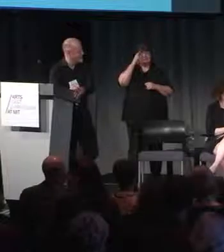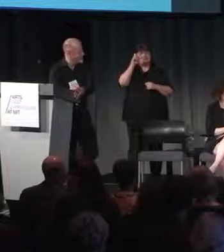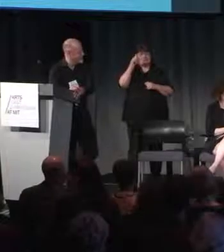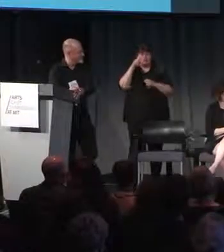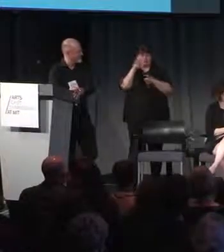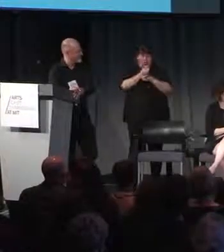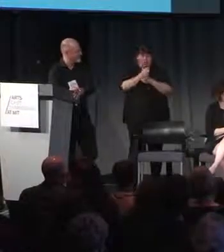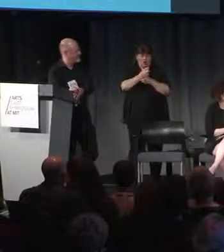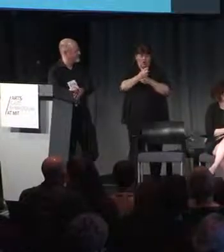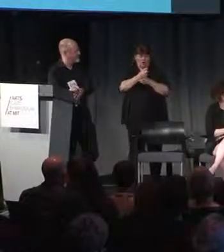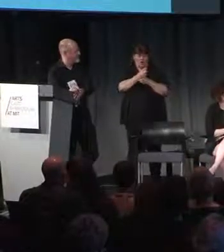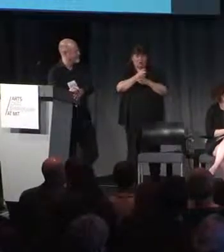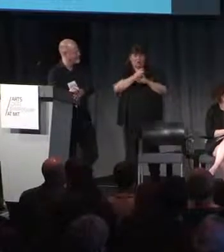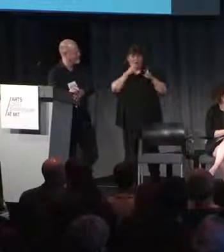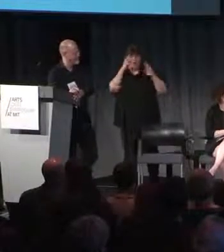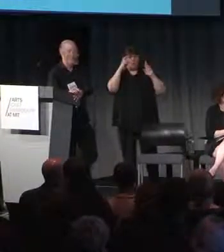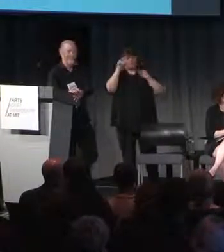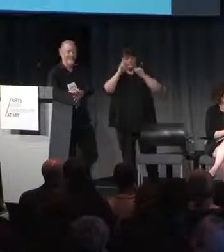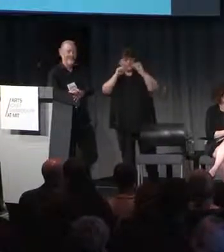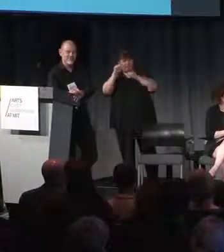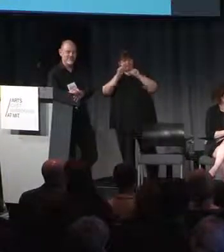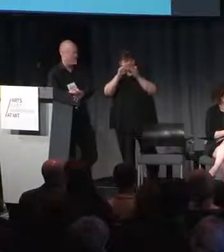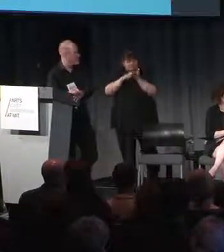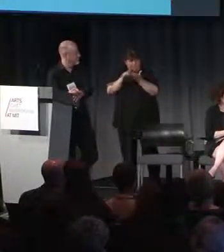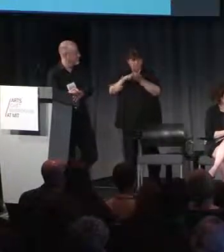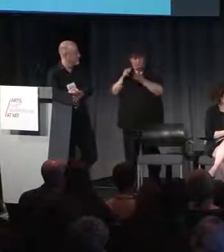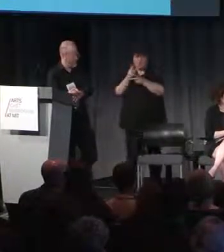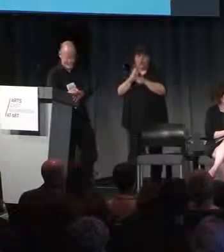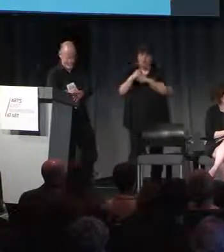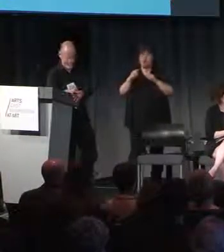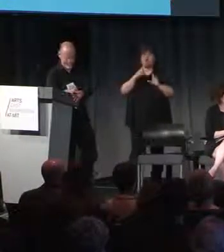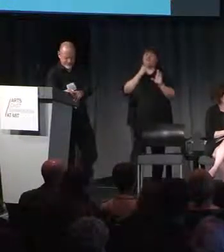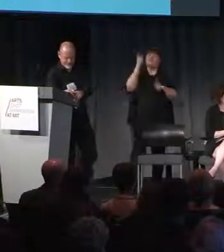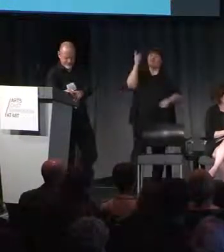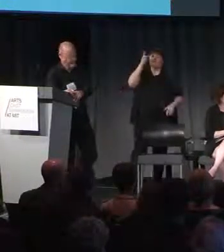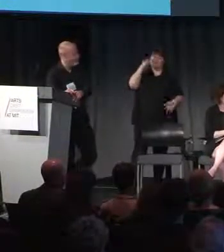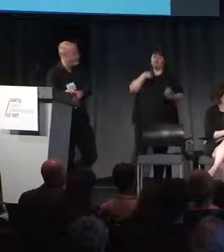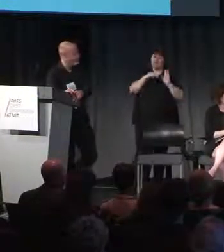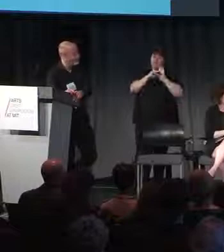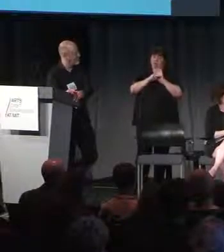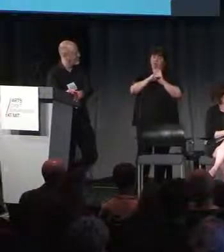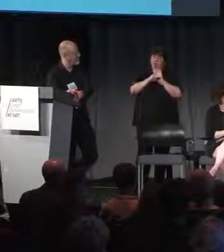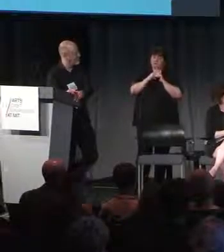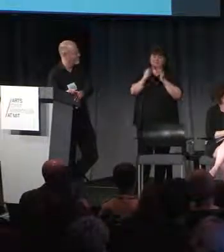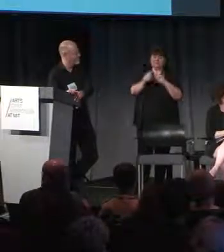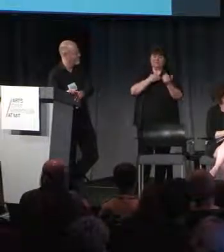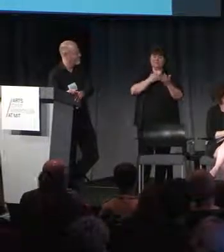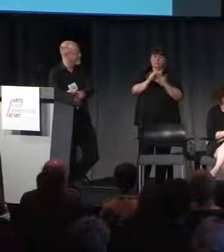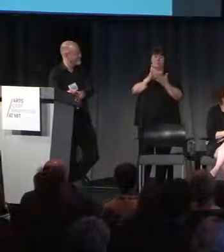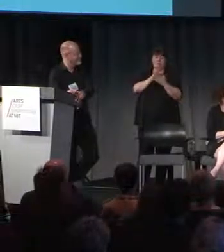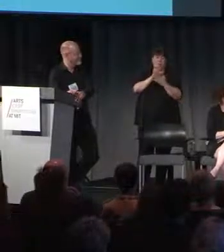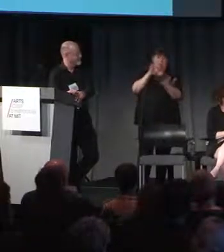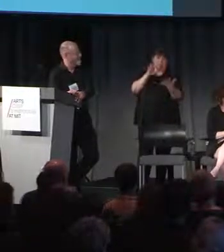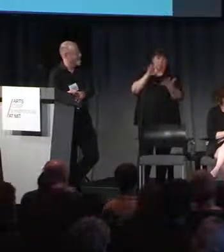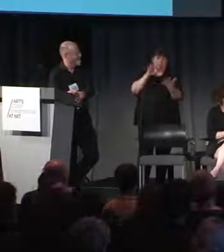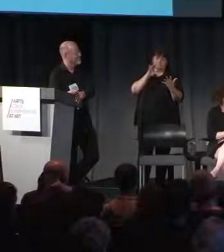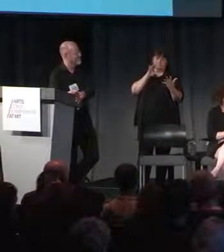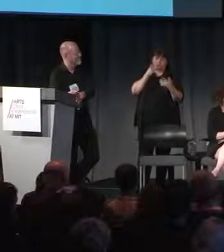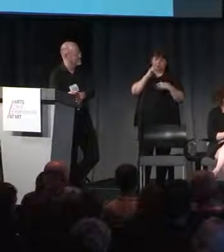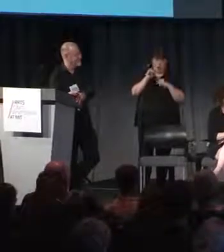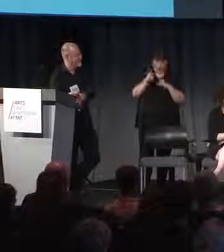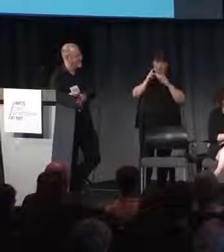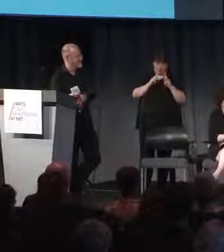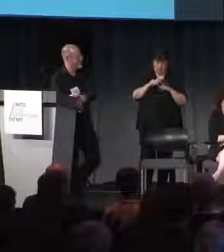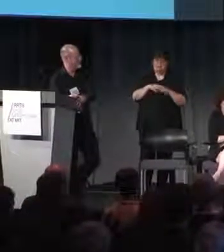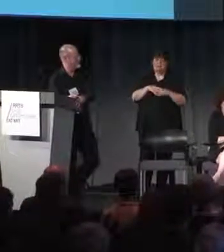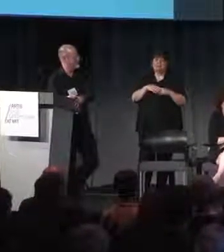hope that cognitive science can give us an answer about it. But I mean, we do have models in philosophy, as dubious as they may be to some people here, that have tried to answer this. We